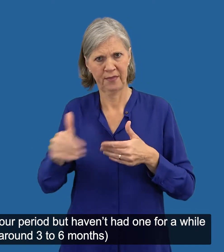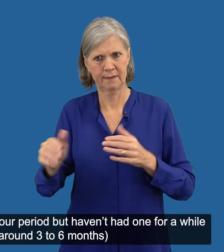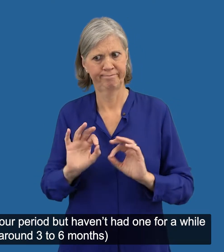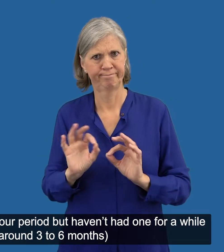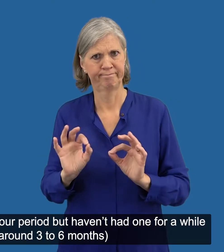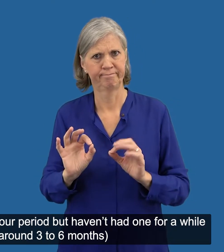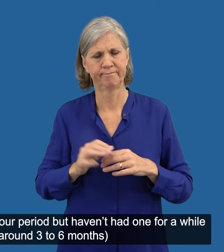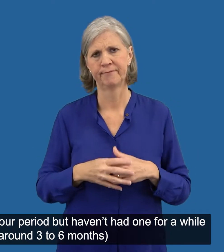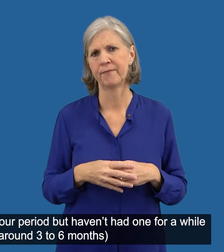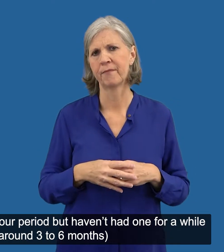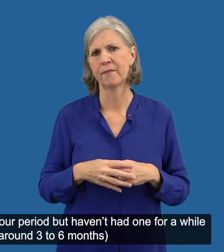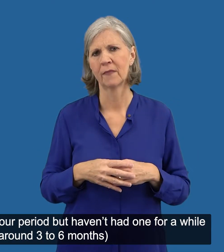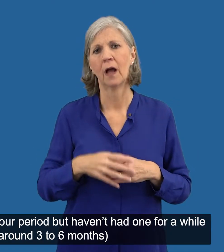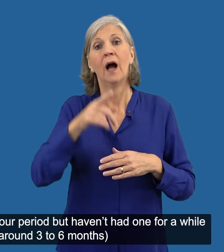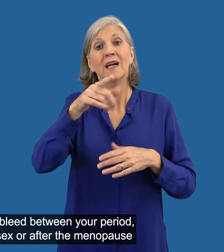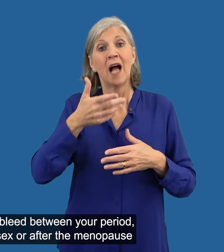for a while, around 3 to 6 months.